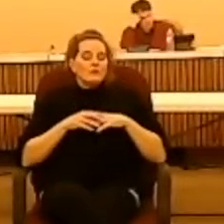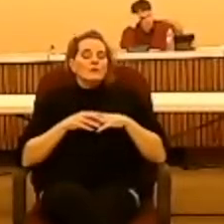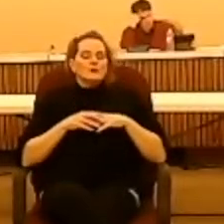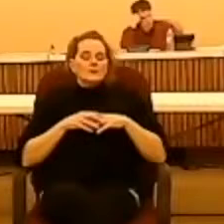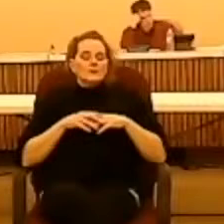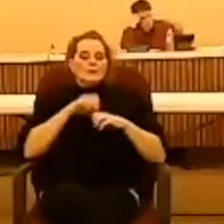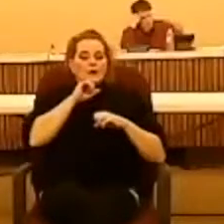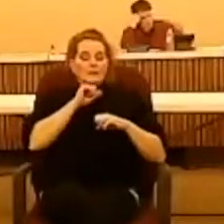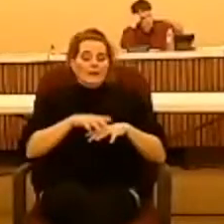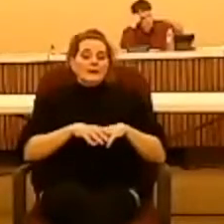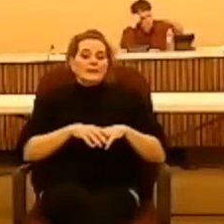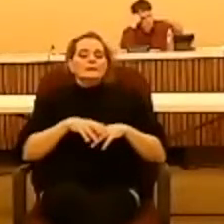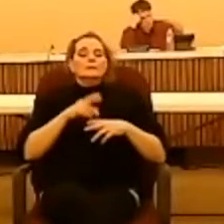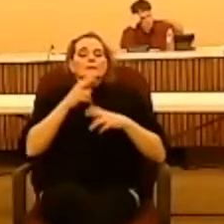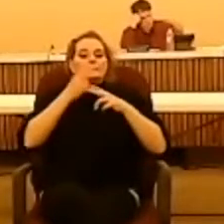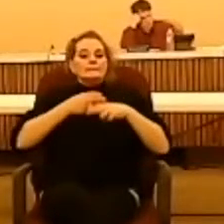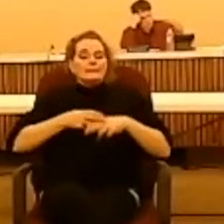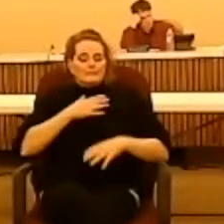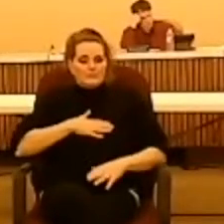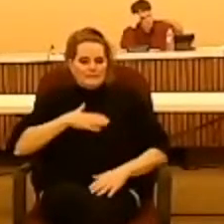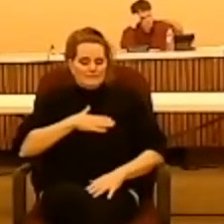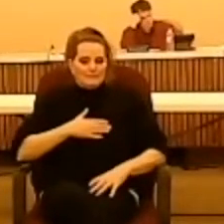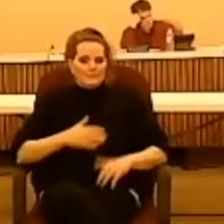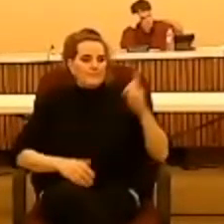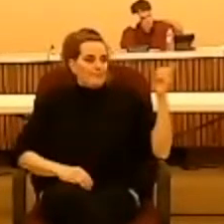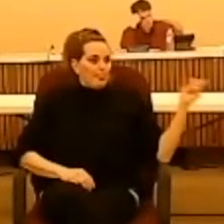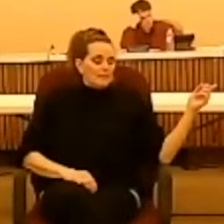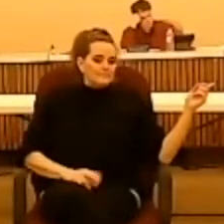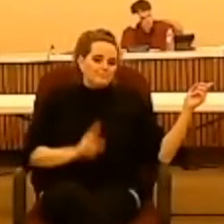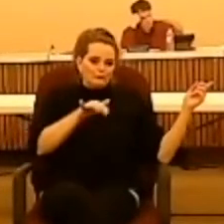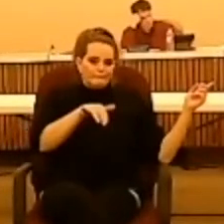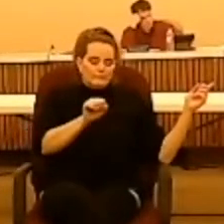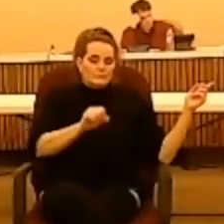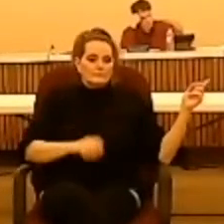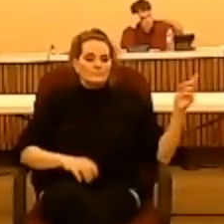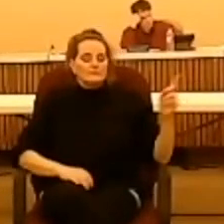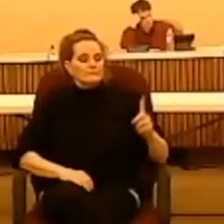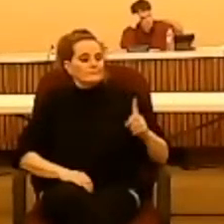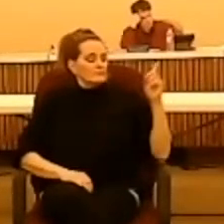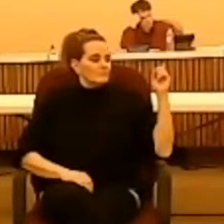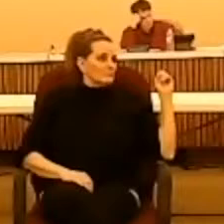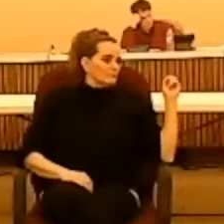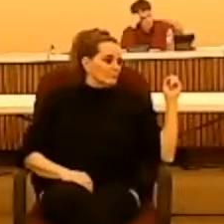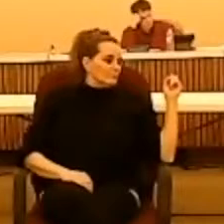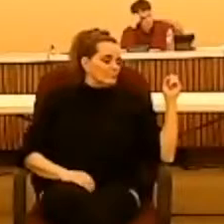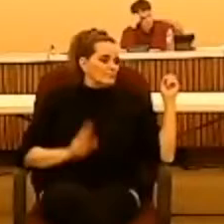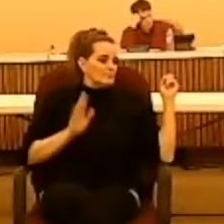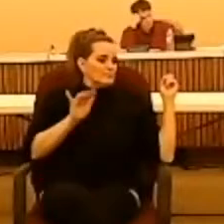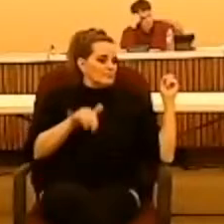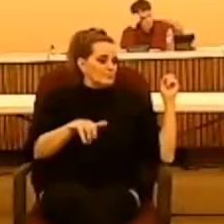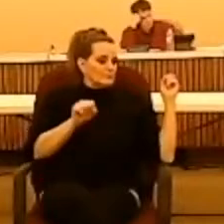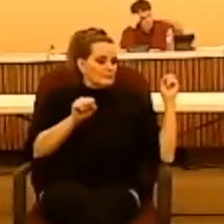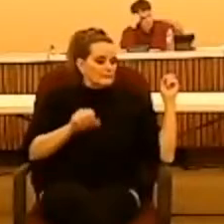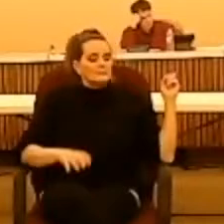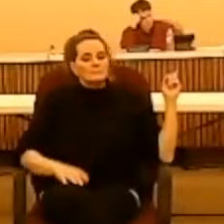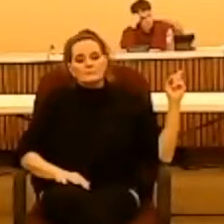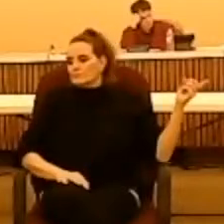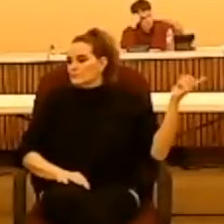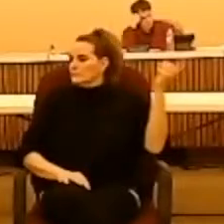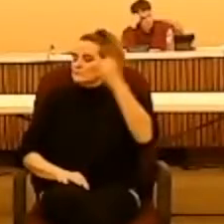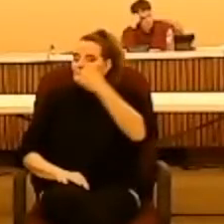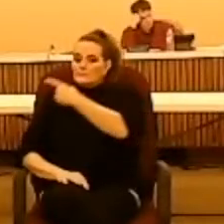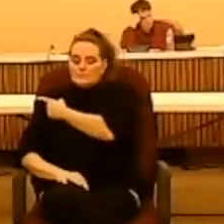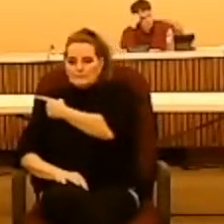Hearing none, please call the roll. Councilmember Barley, Aye. Councilmember Stafford, Aye.